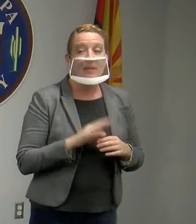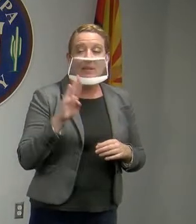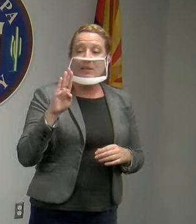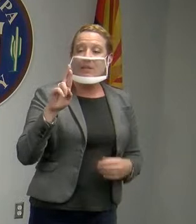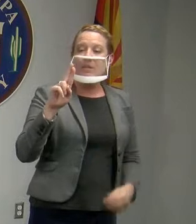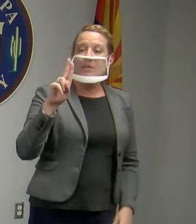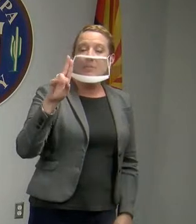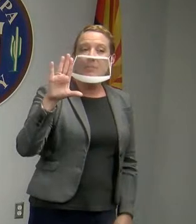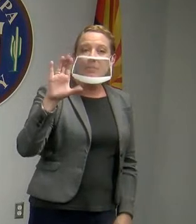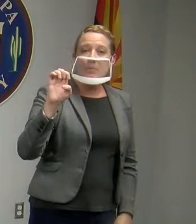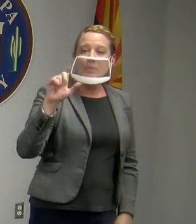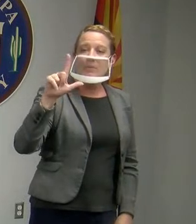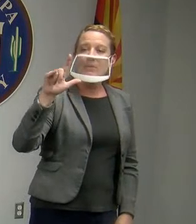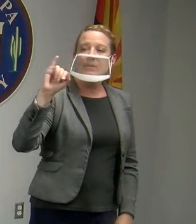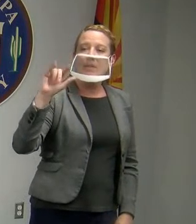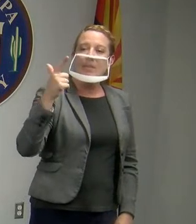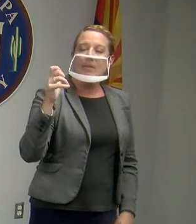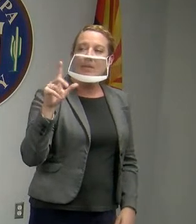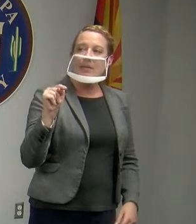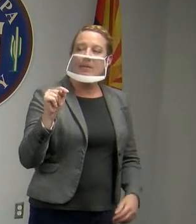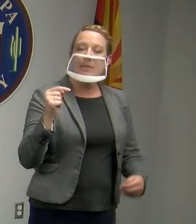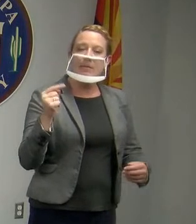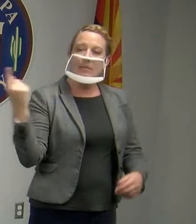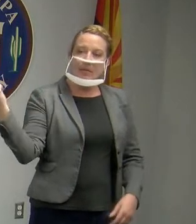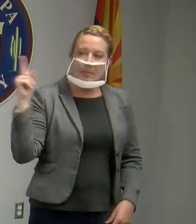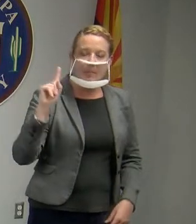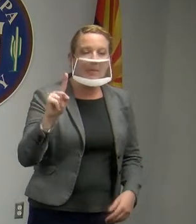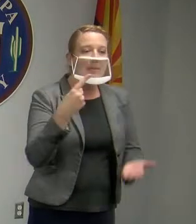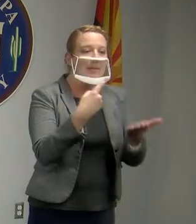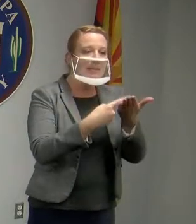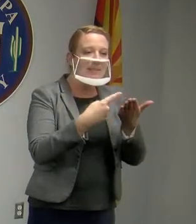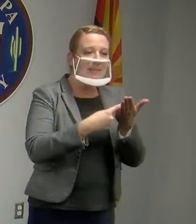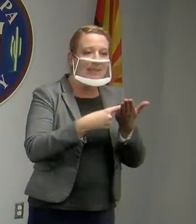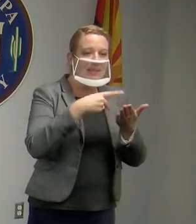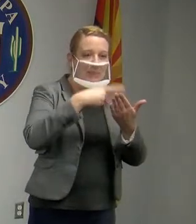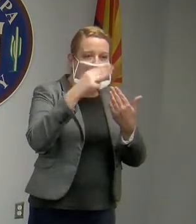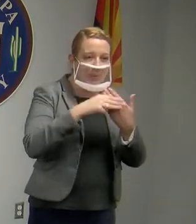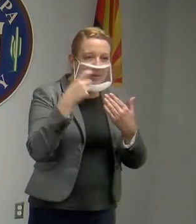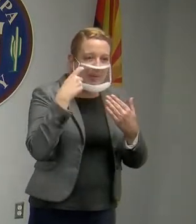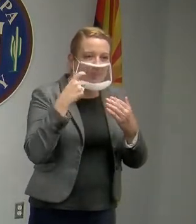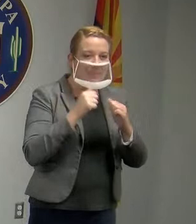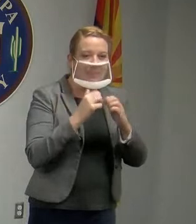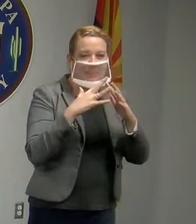Liggett to come up and talk a little bit about the rental assistance program that just kicked off.